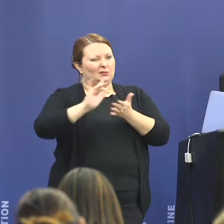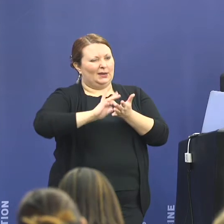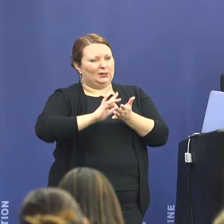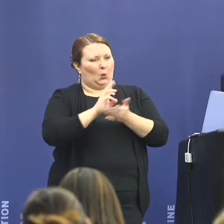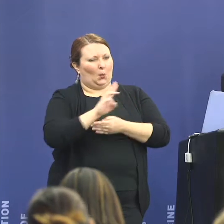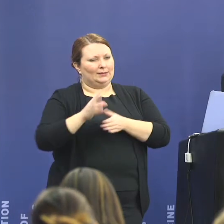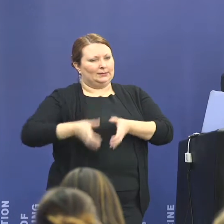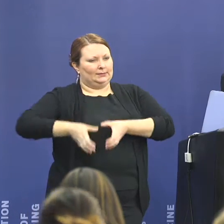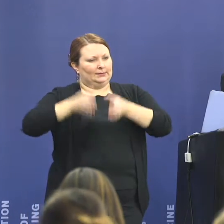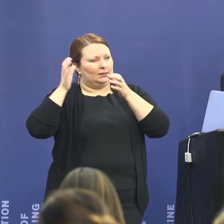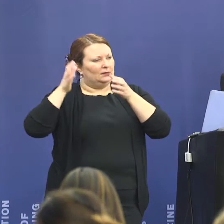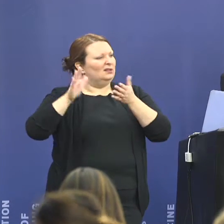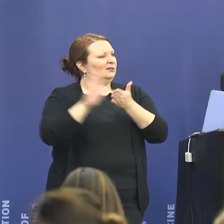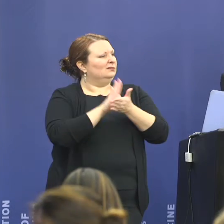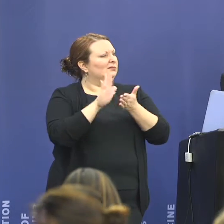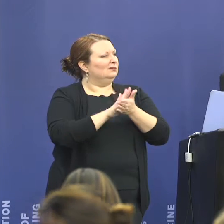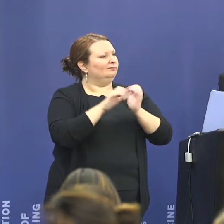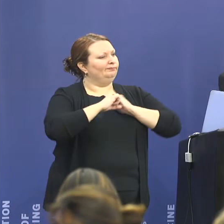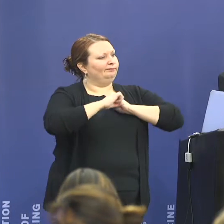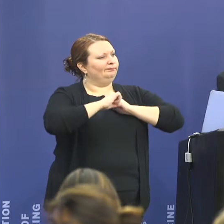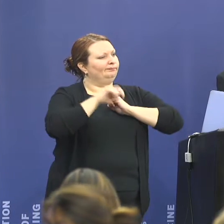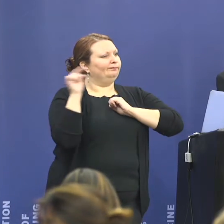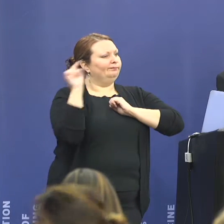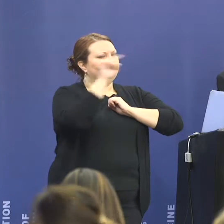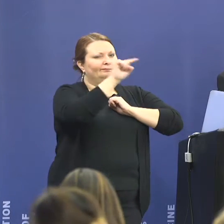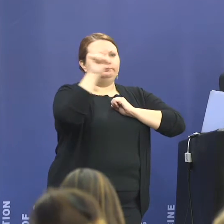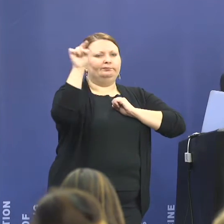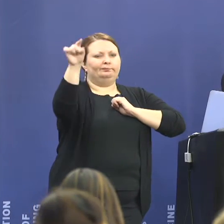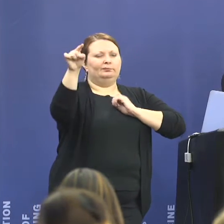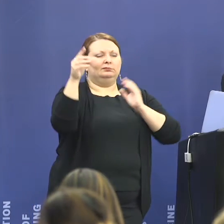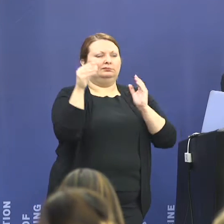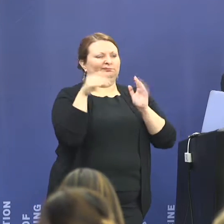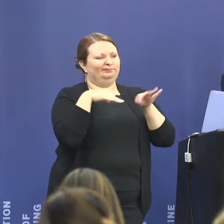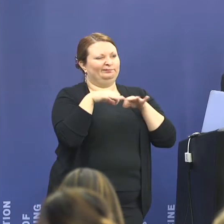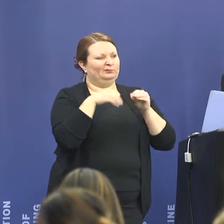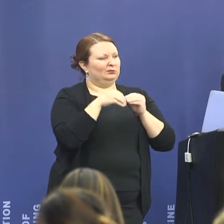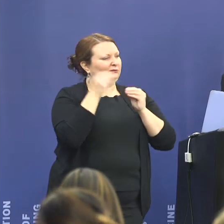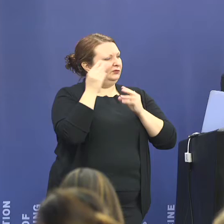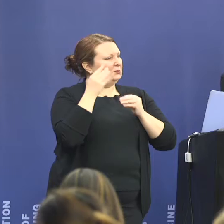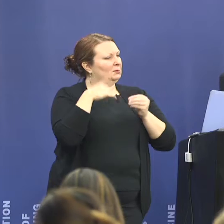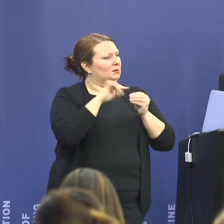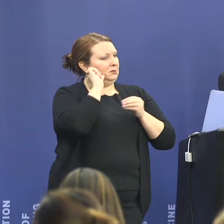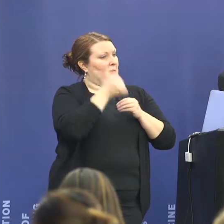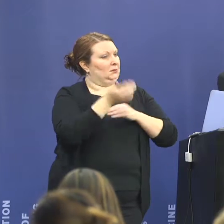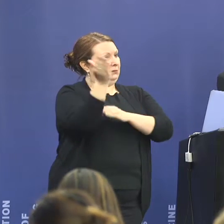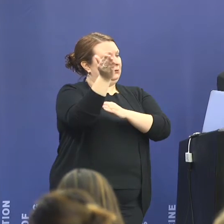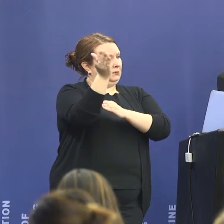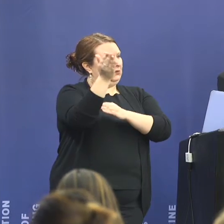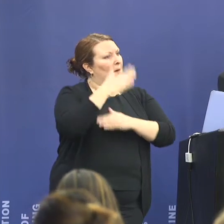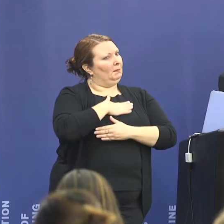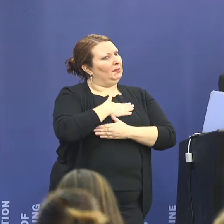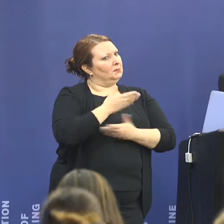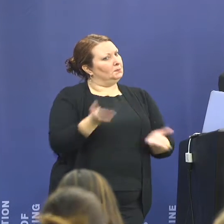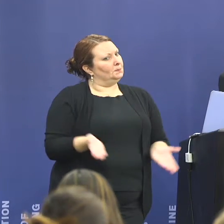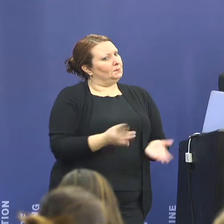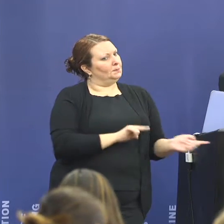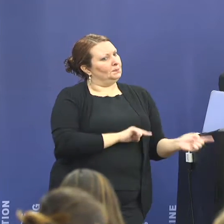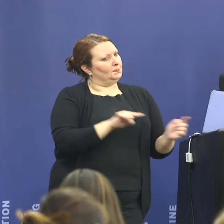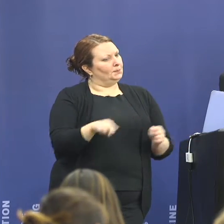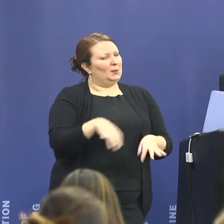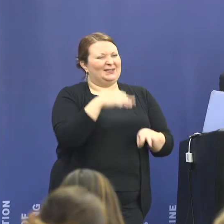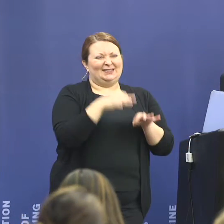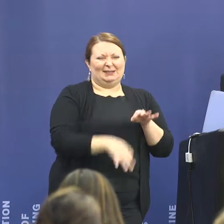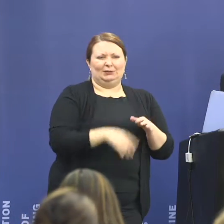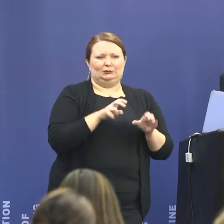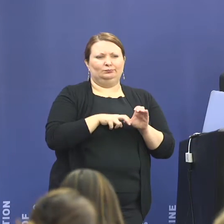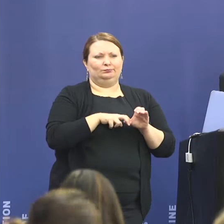Tower. And there are flyers, I think, in the back with more information on that. So I encourage you to attend that. It's very simple to get